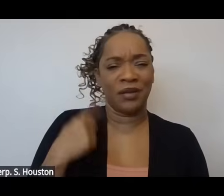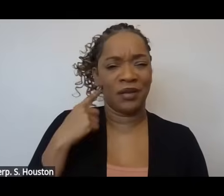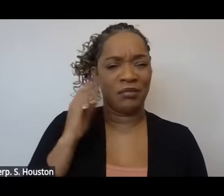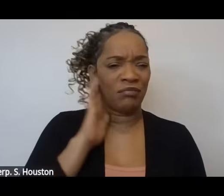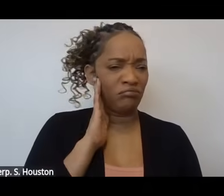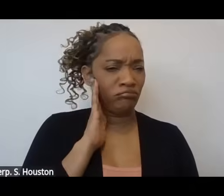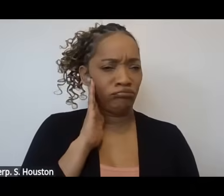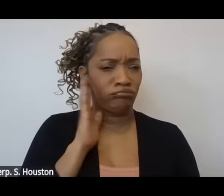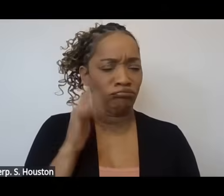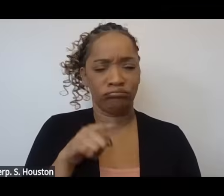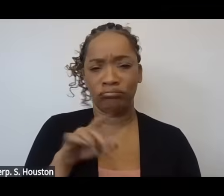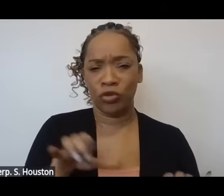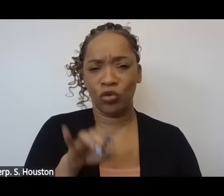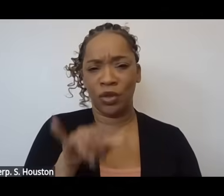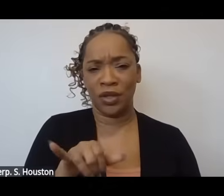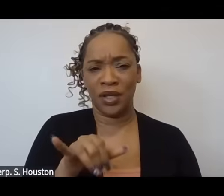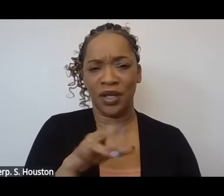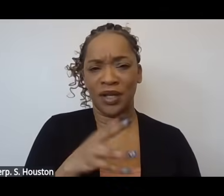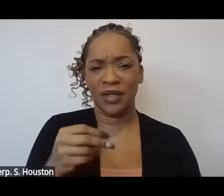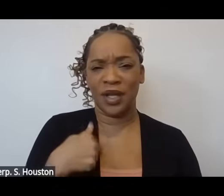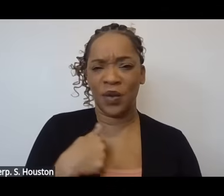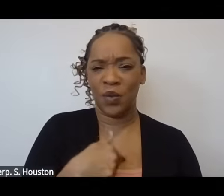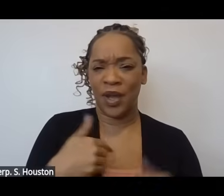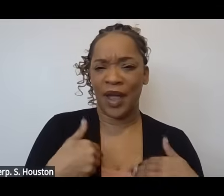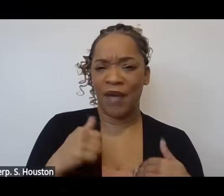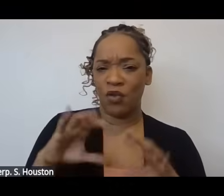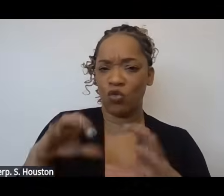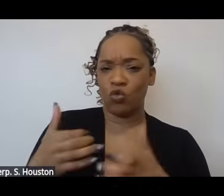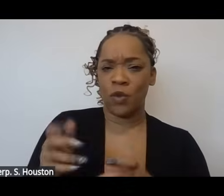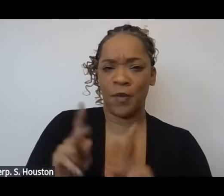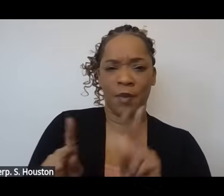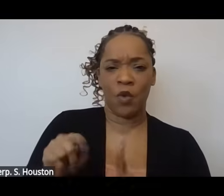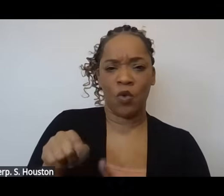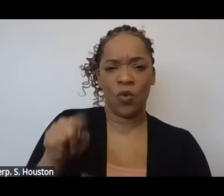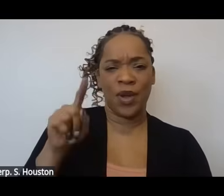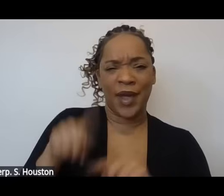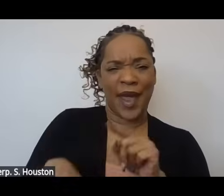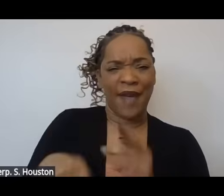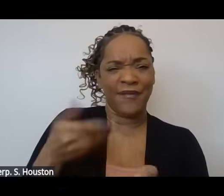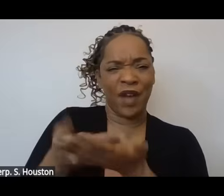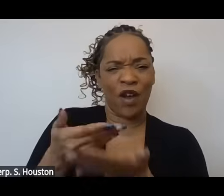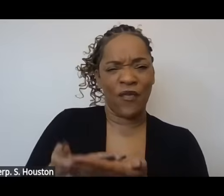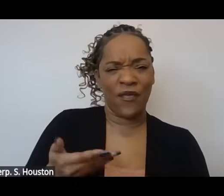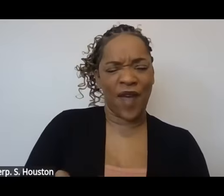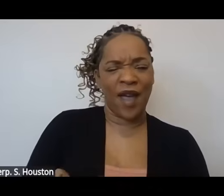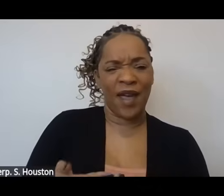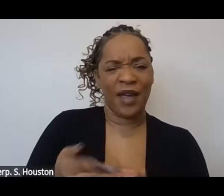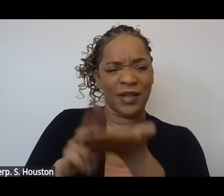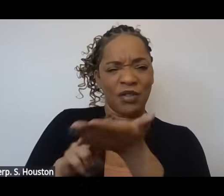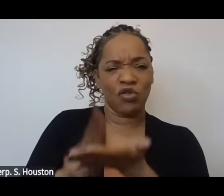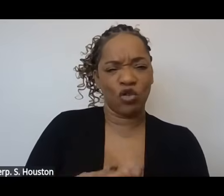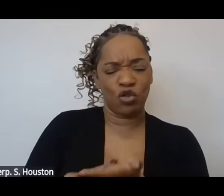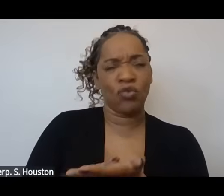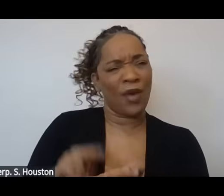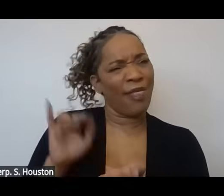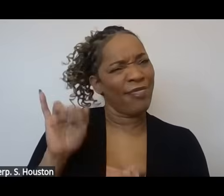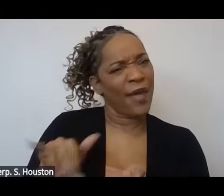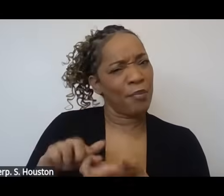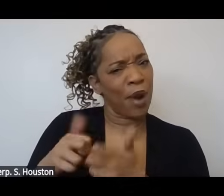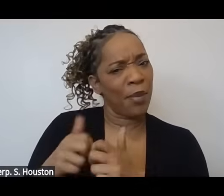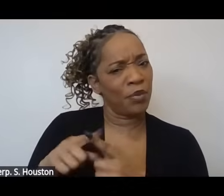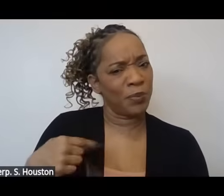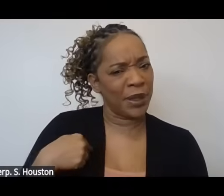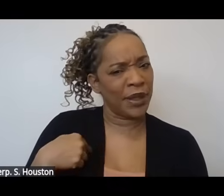of people who we can't verify their signatures. And to me, that's the crux of where the problem is. If these were signatures in the